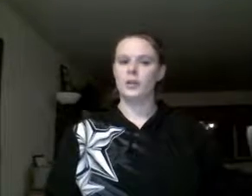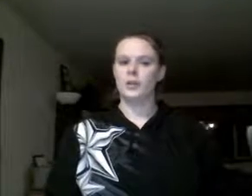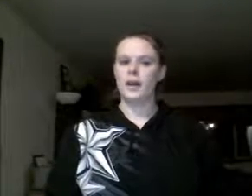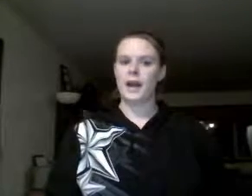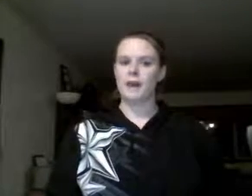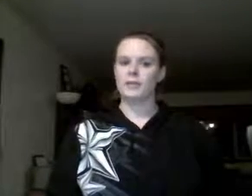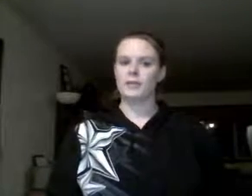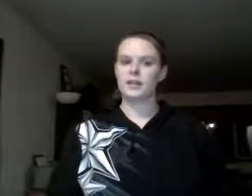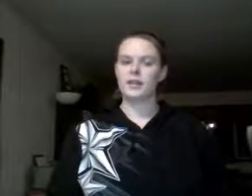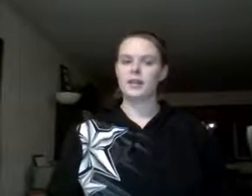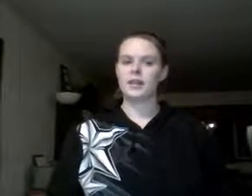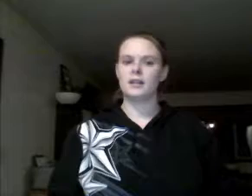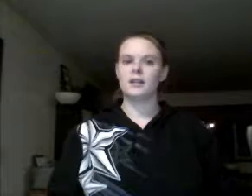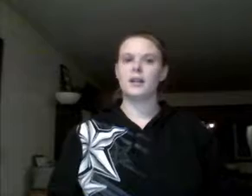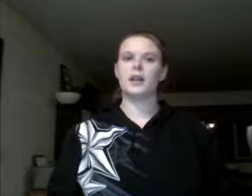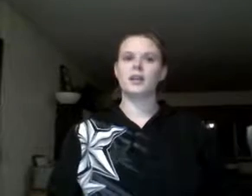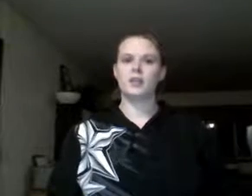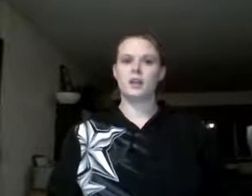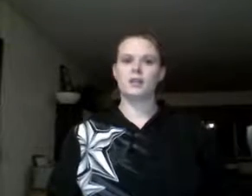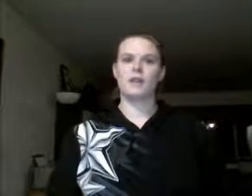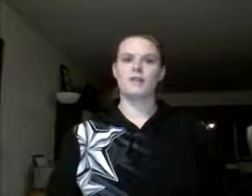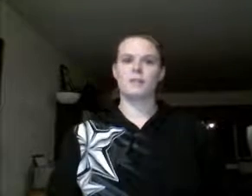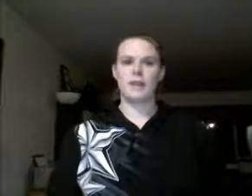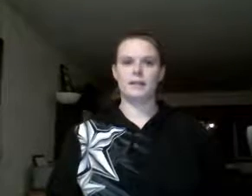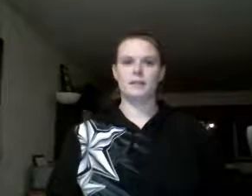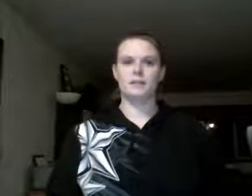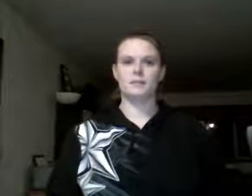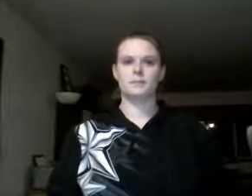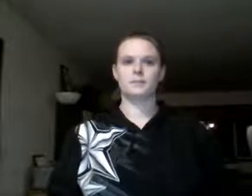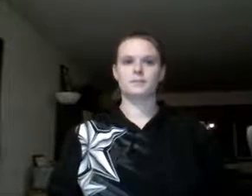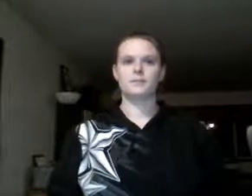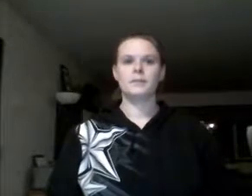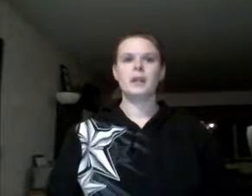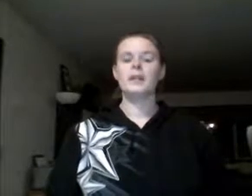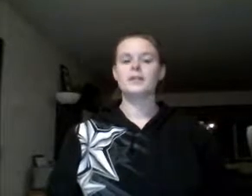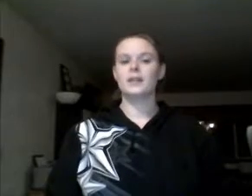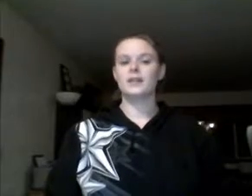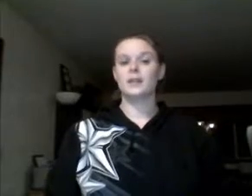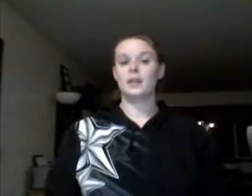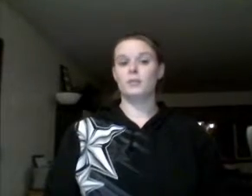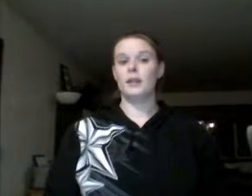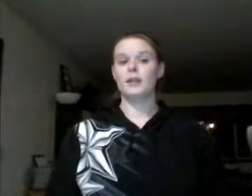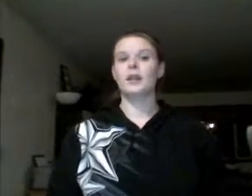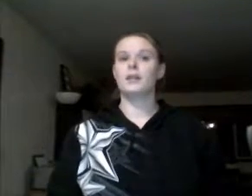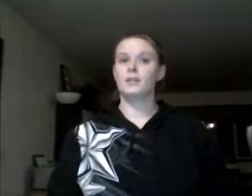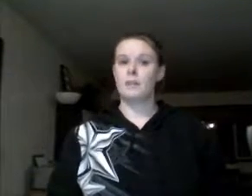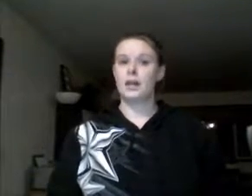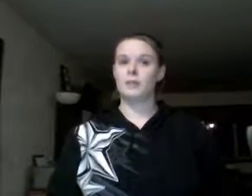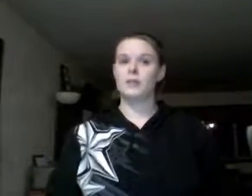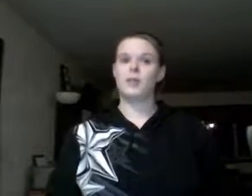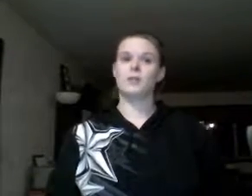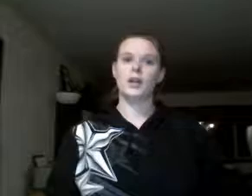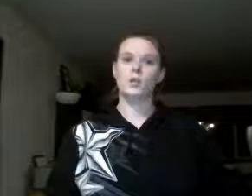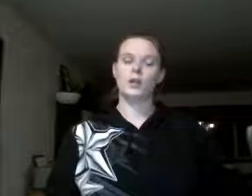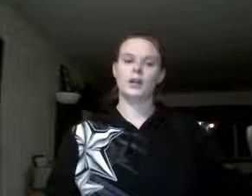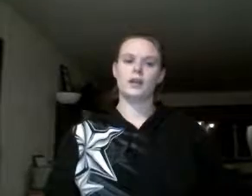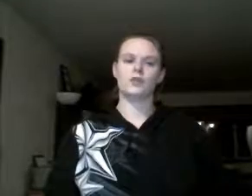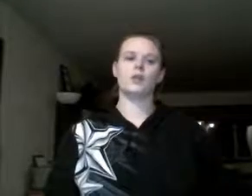I have everything that I need, it gets crossed off of the main list. These lists that you make can be kept in a wedding organizer or a